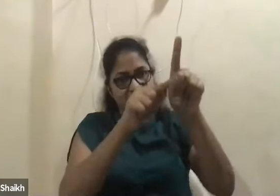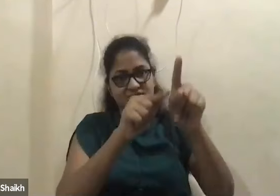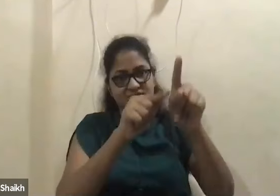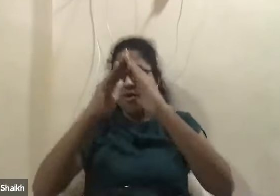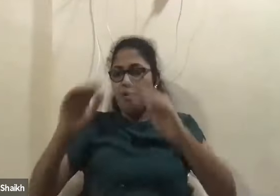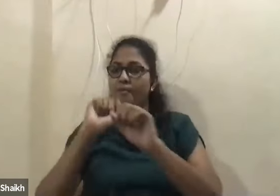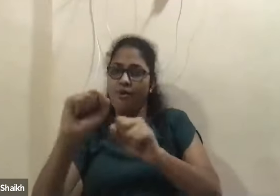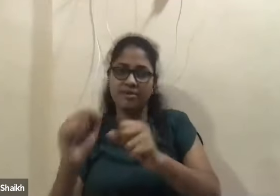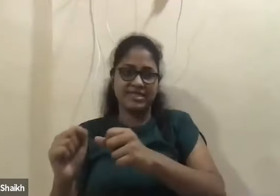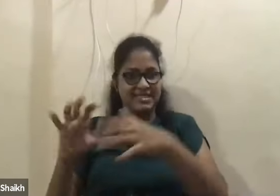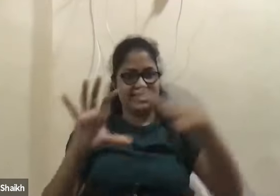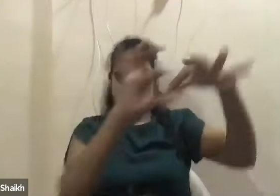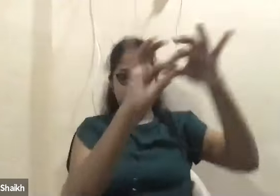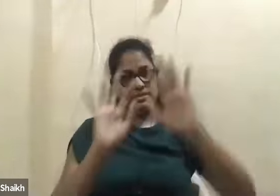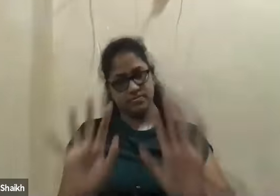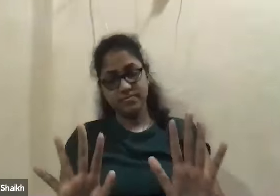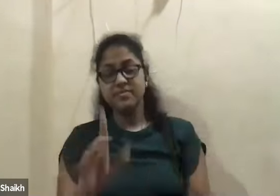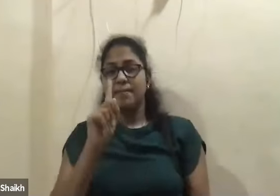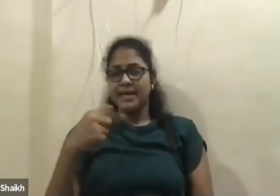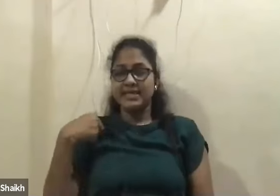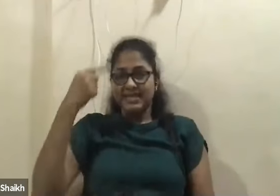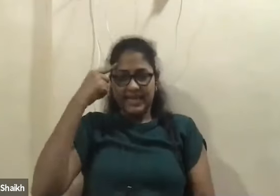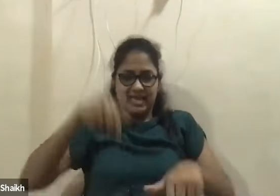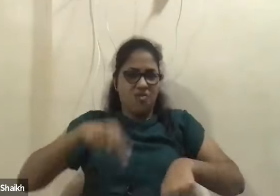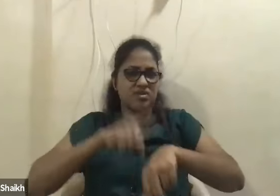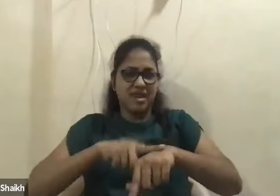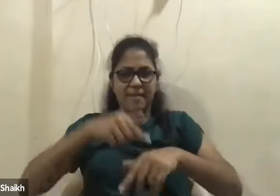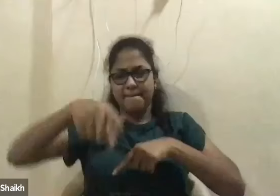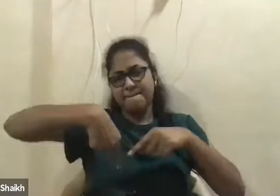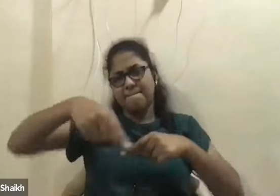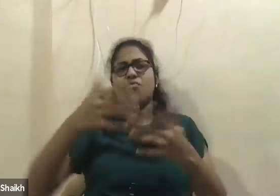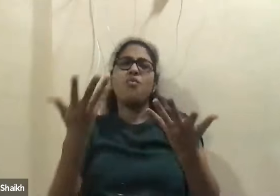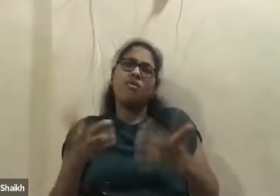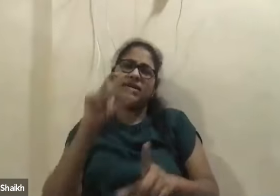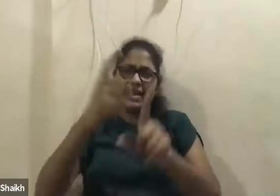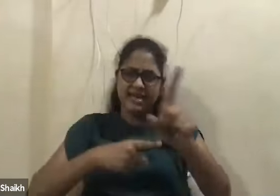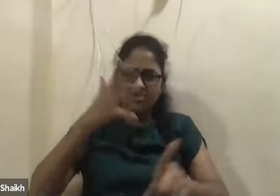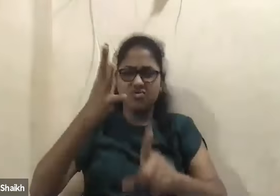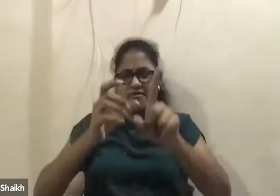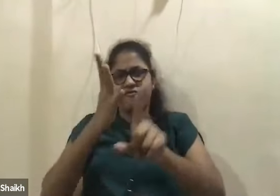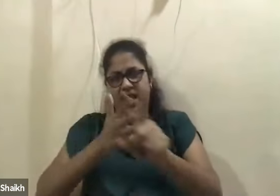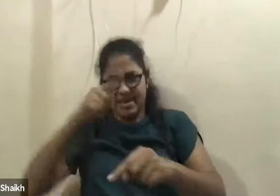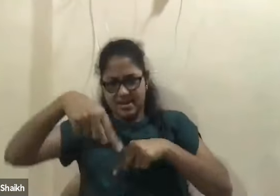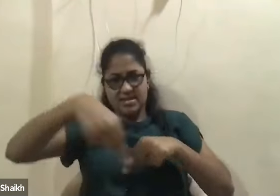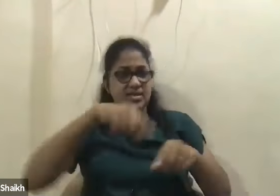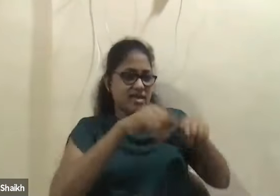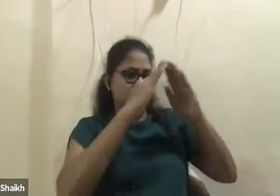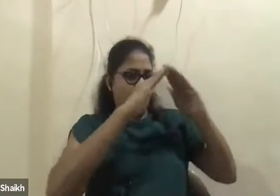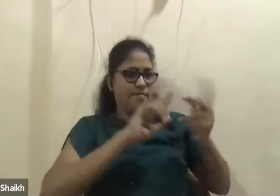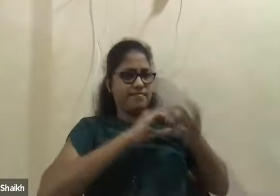supposing in this time period of, say, next 10 years or 5 years, supposing I want to sell off this flat, so whether that will